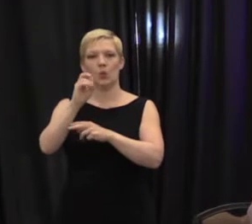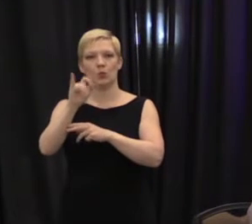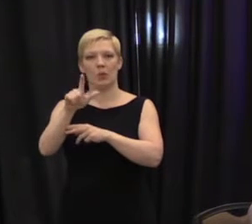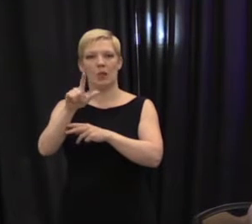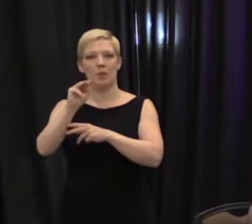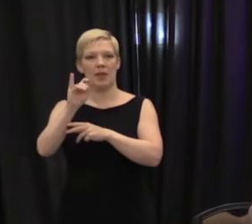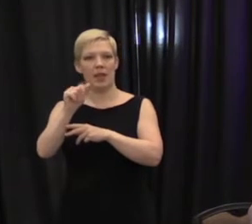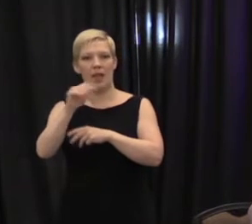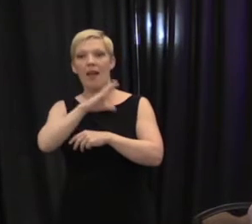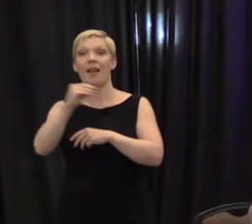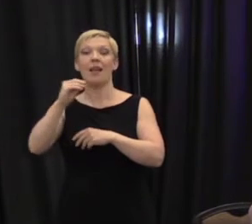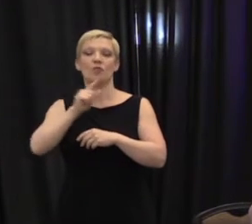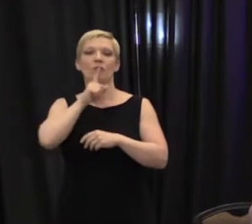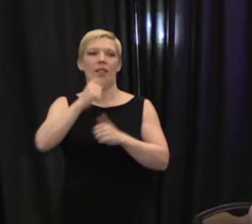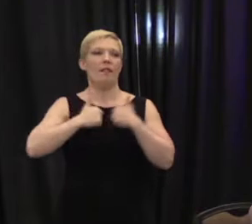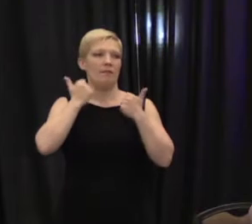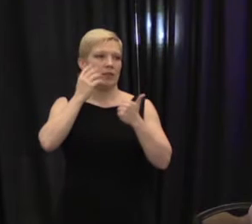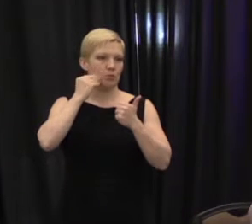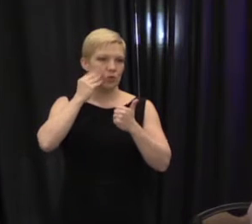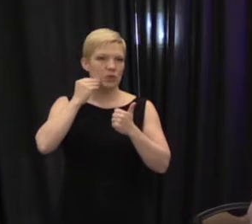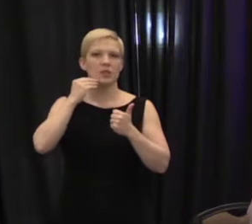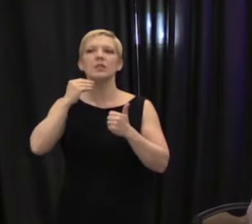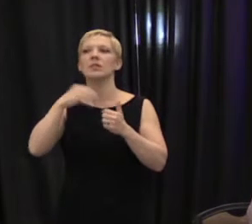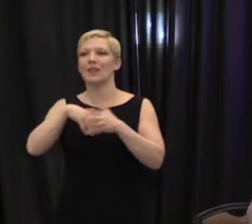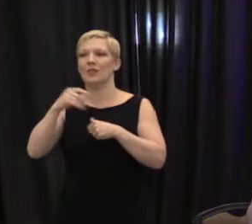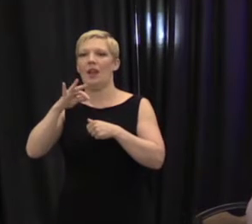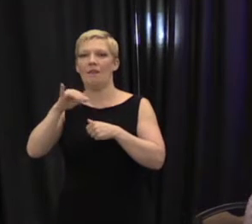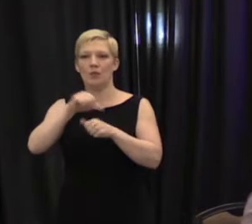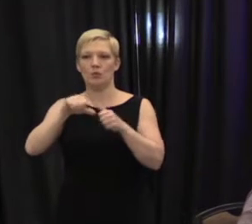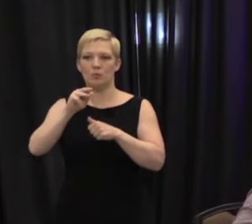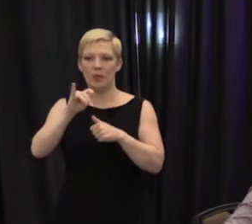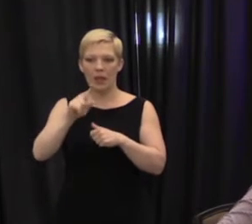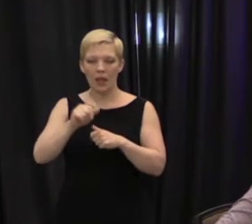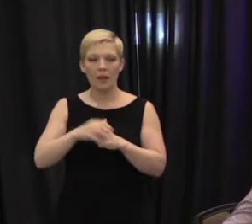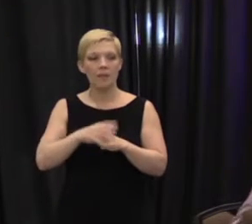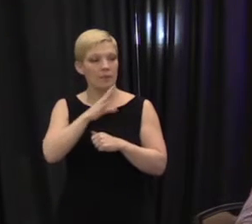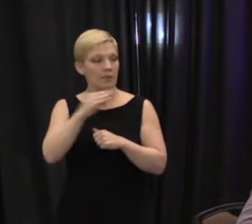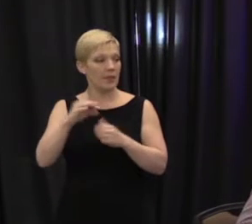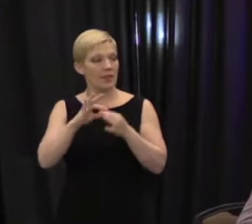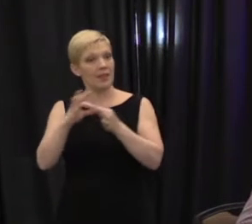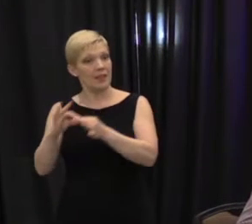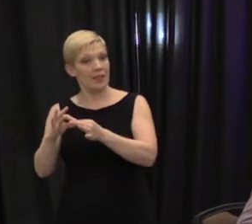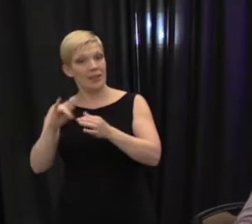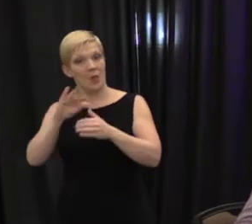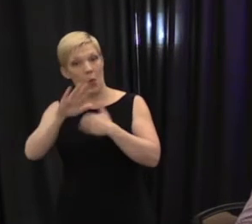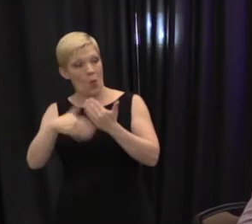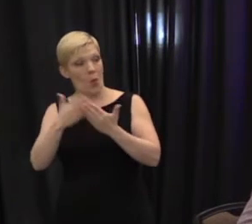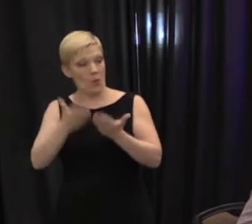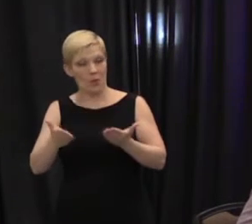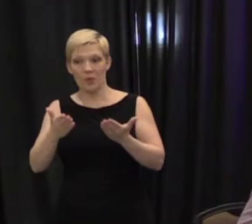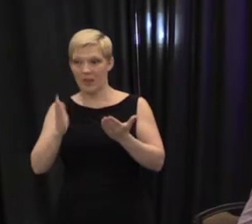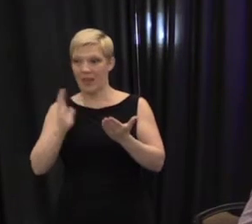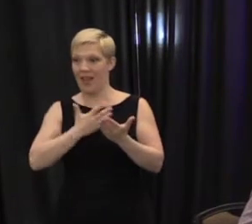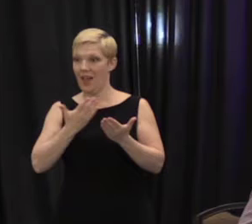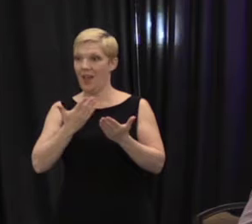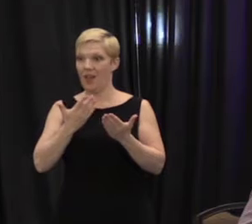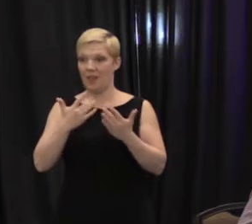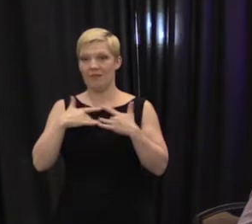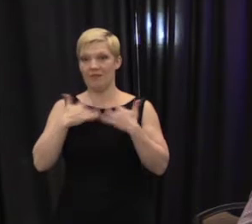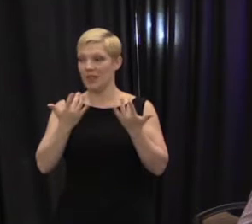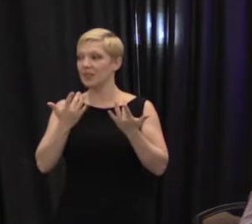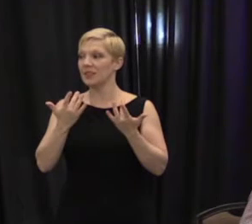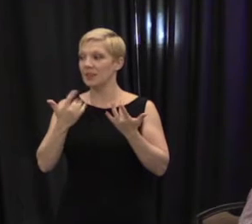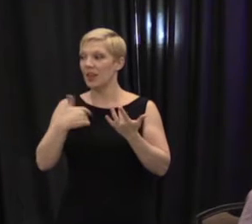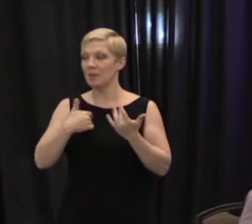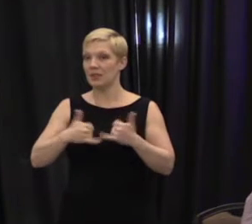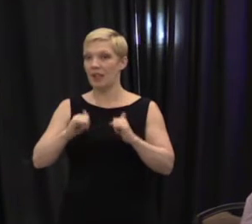life experiences outside of that social media platforms. And pardon me if I don't really get to the hope aspect until after I vent a lot, right?